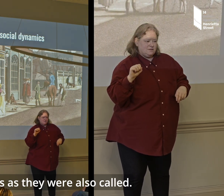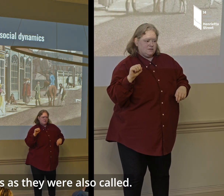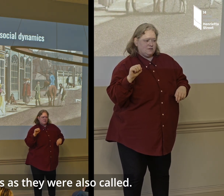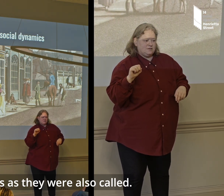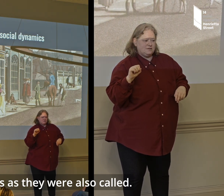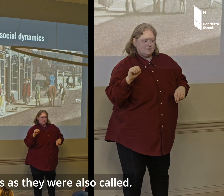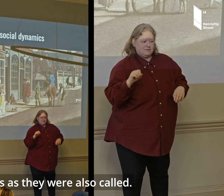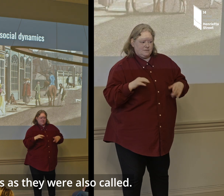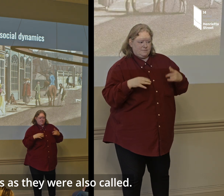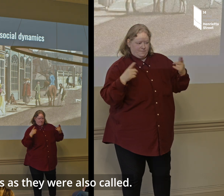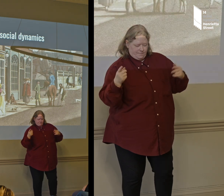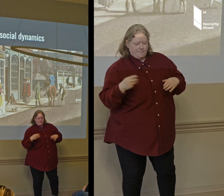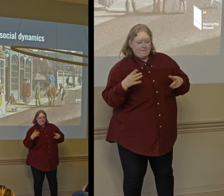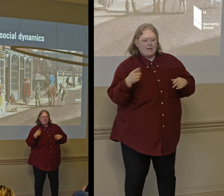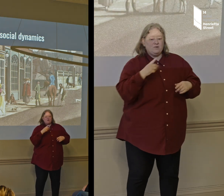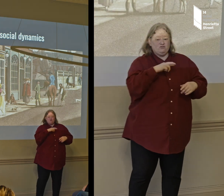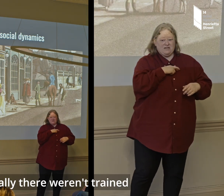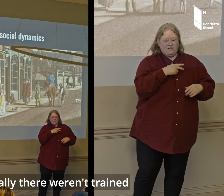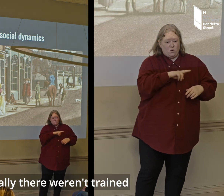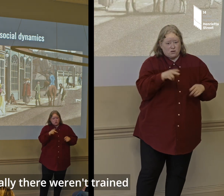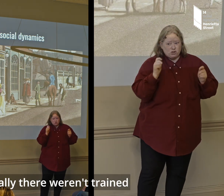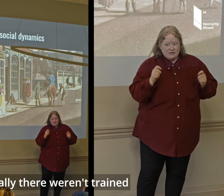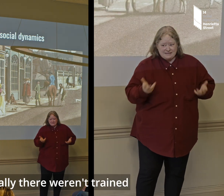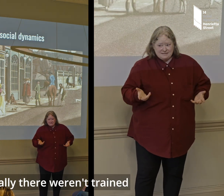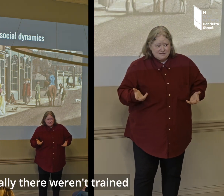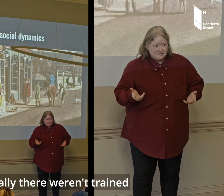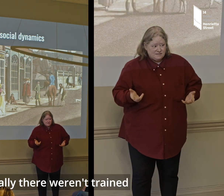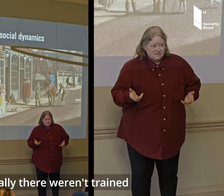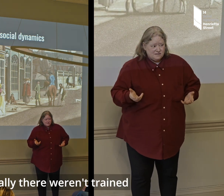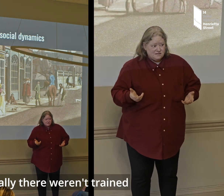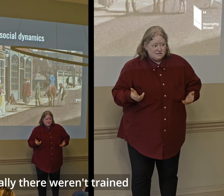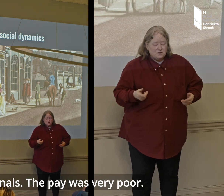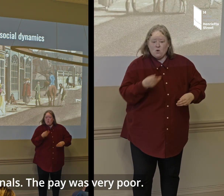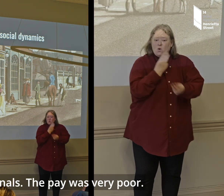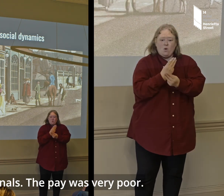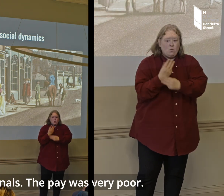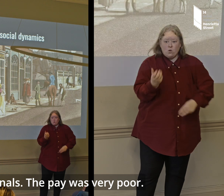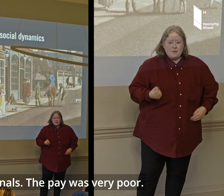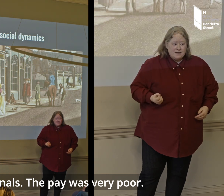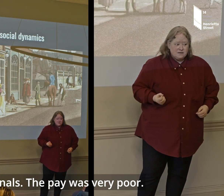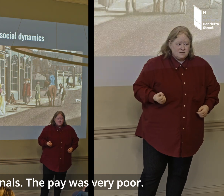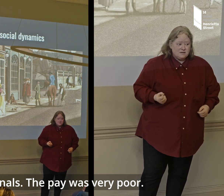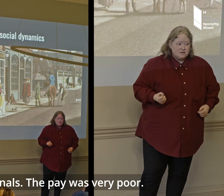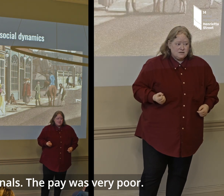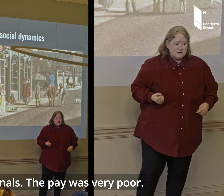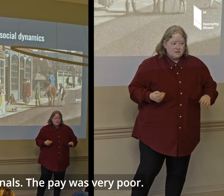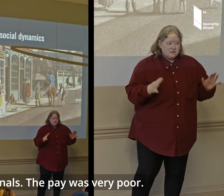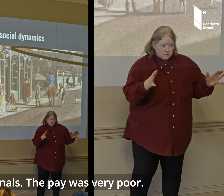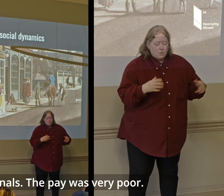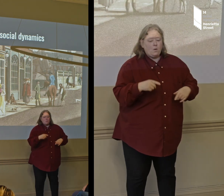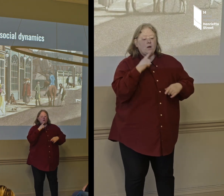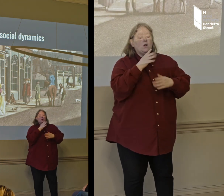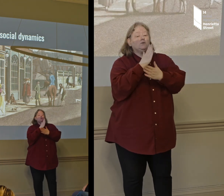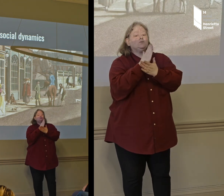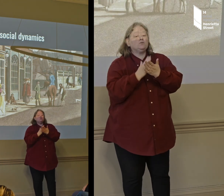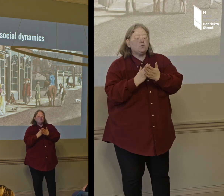or the Charlies, as they were also called. But really, they weren't trained professionals. The pay was very